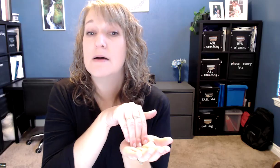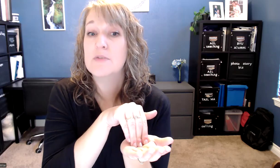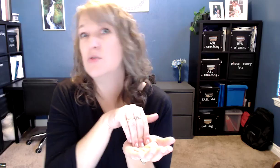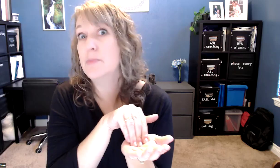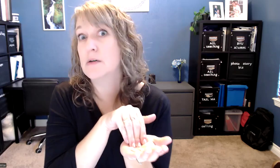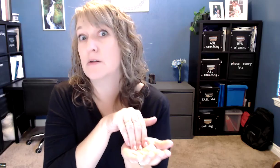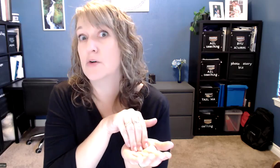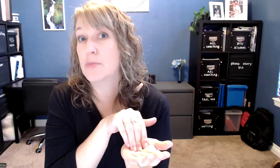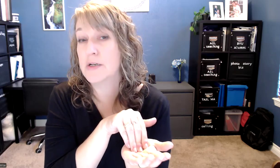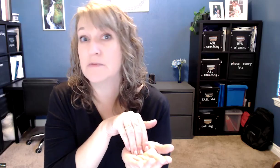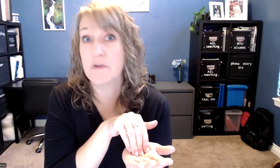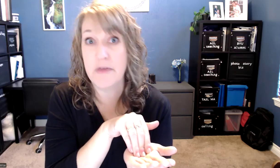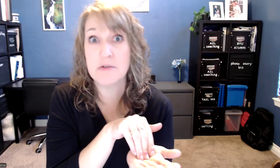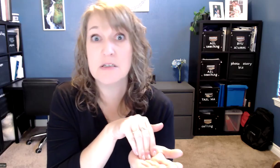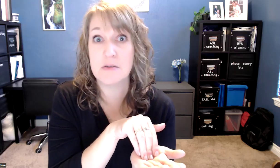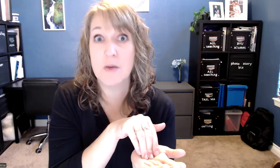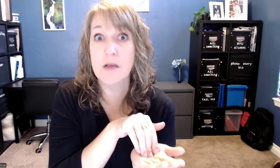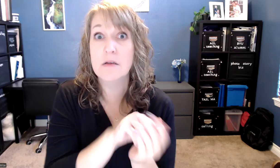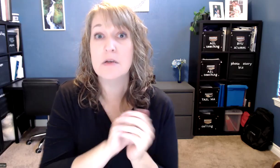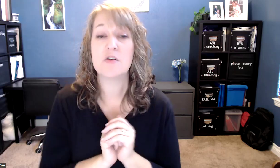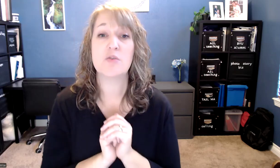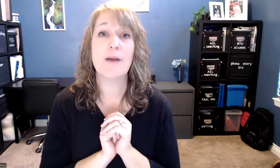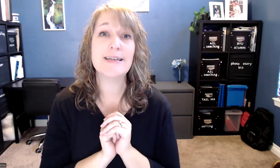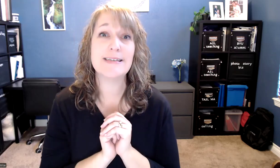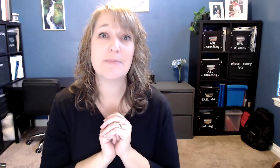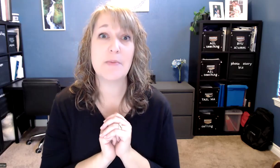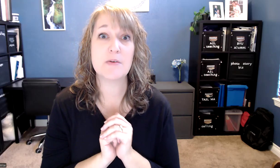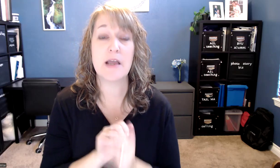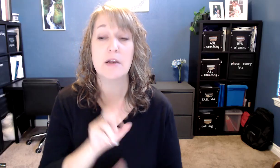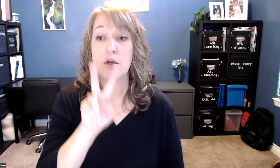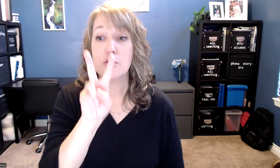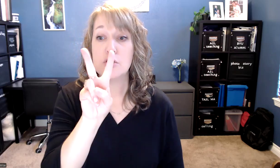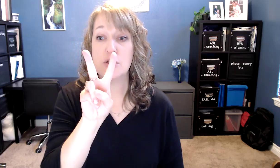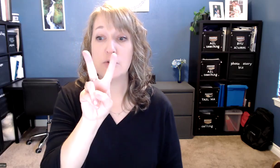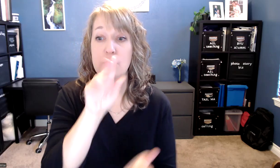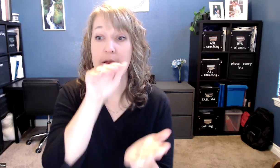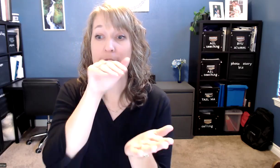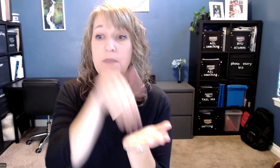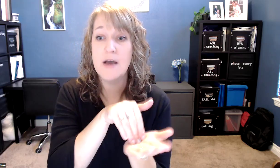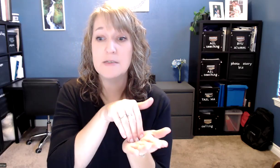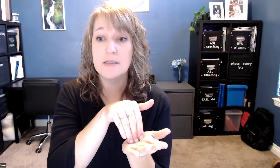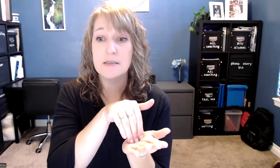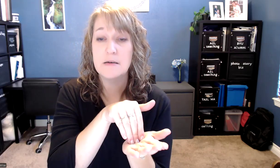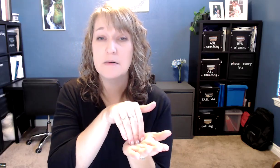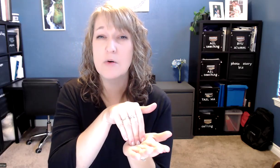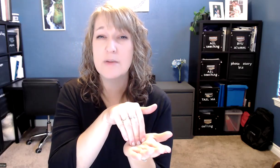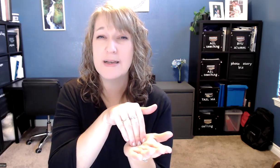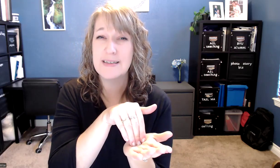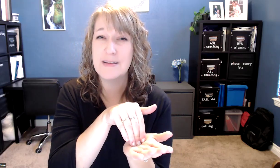do numerical incorporation for 1,000 as well. So you might see some people sign 2,000, or you might see some